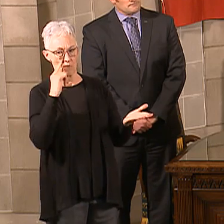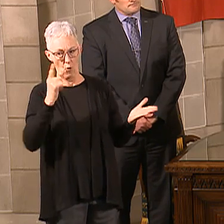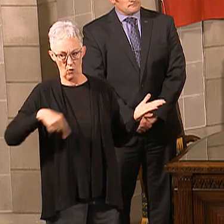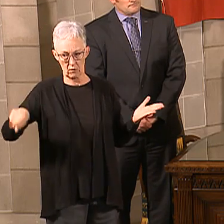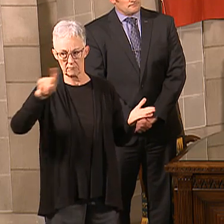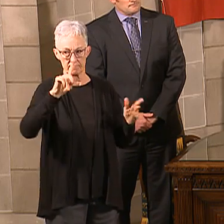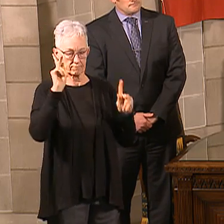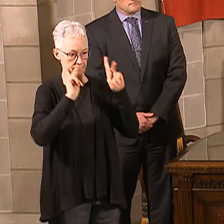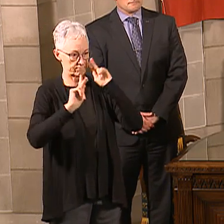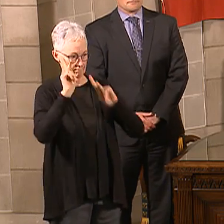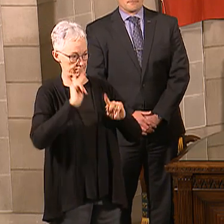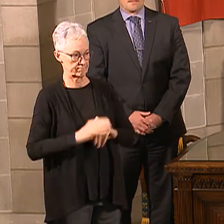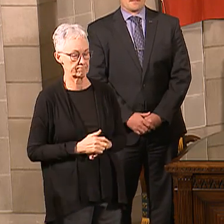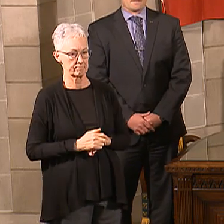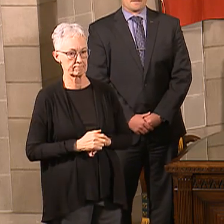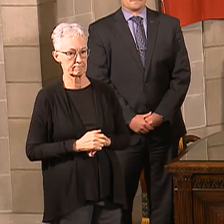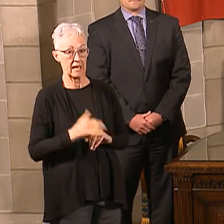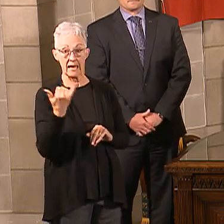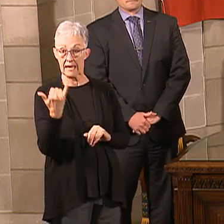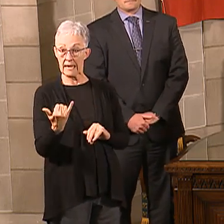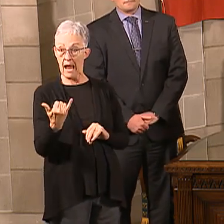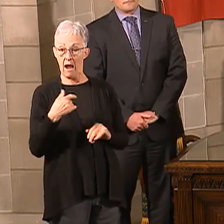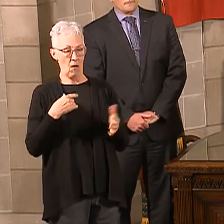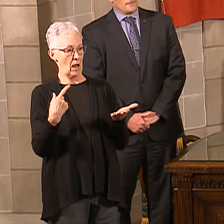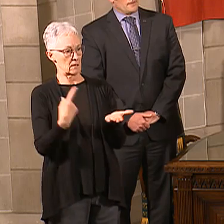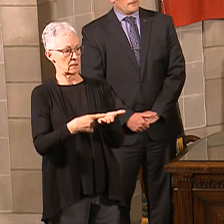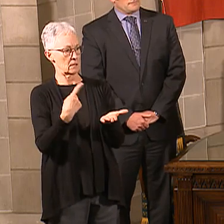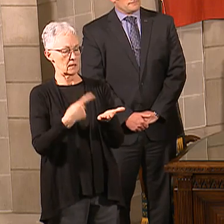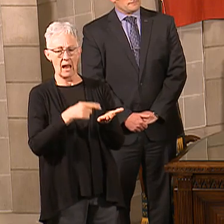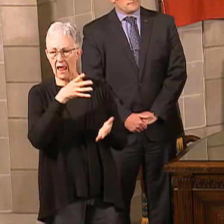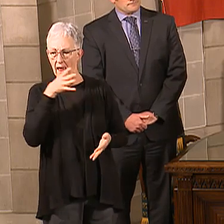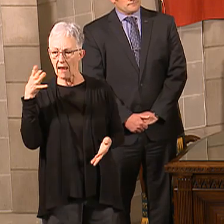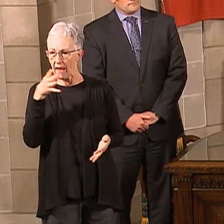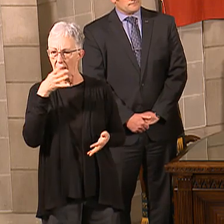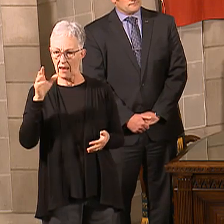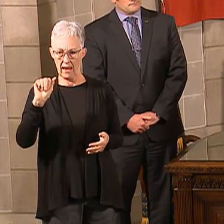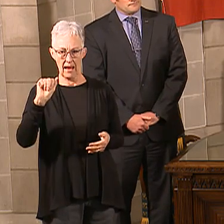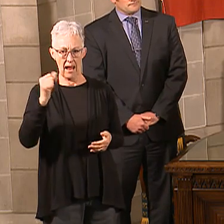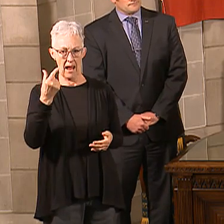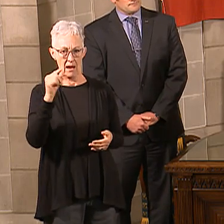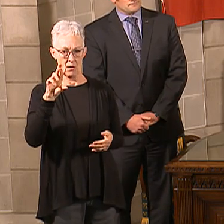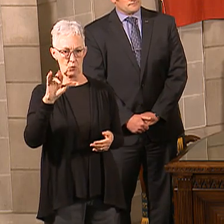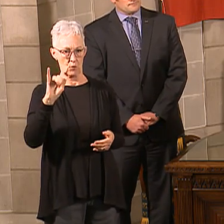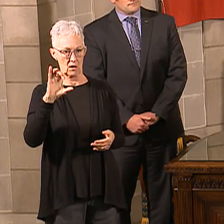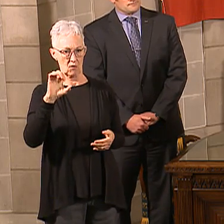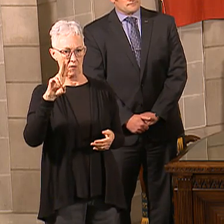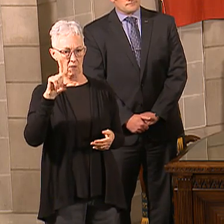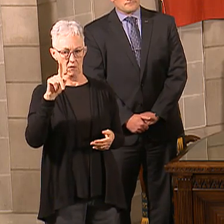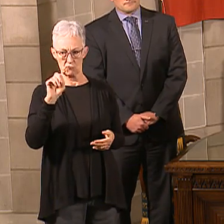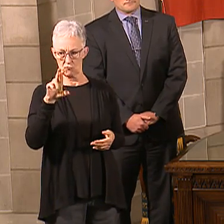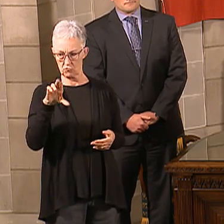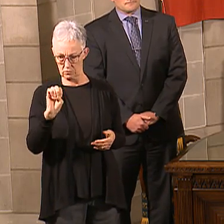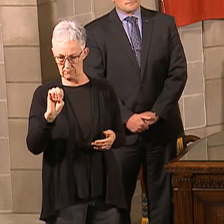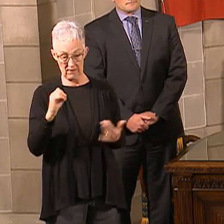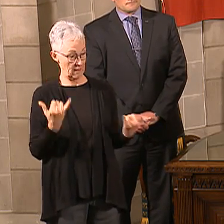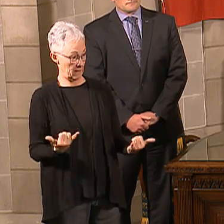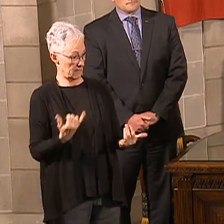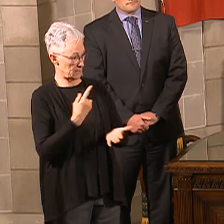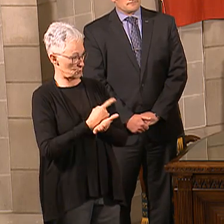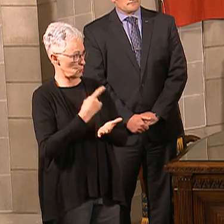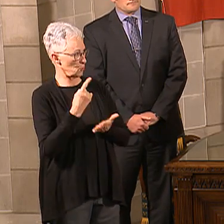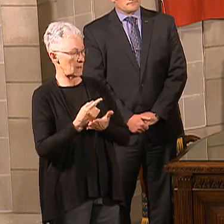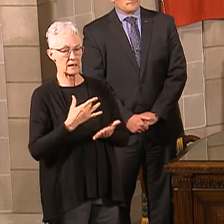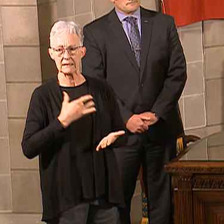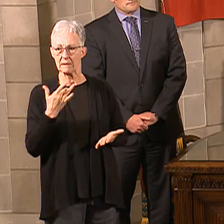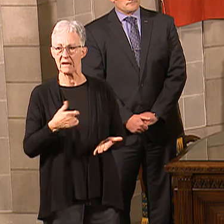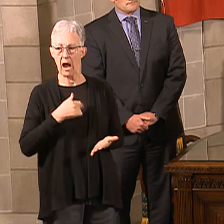is Ag Week here in Nebraska. Now, typically what we would have done on Ag Week is I'd be going around the state highlighting a lot of the great agricultural producers,